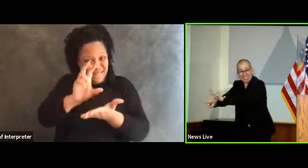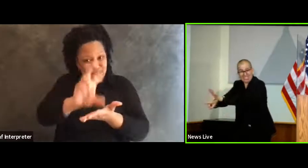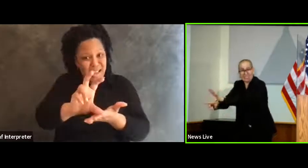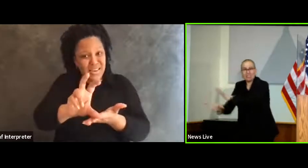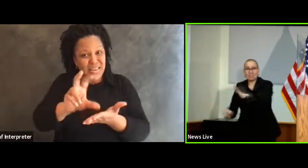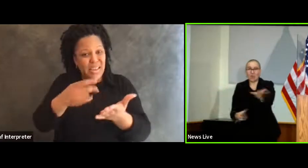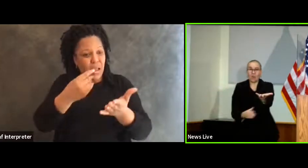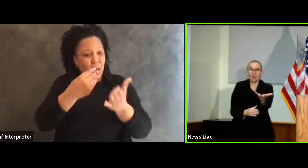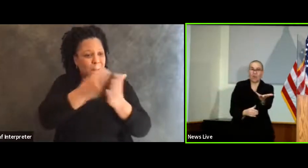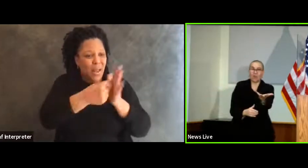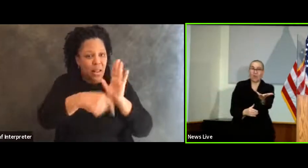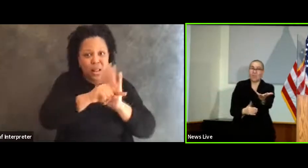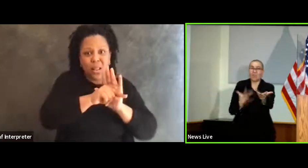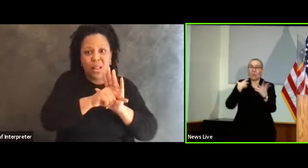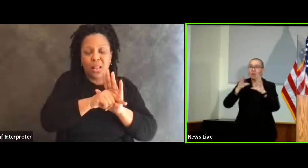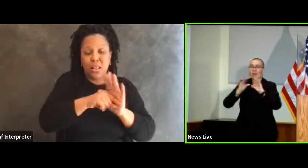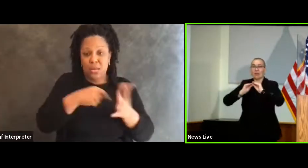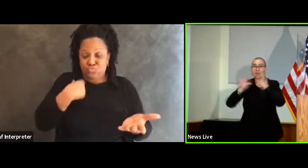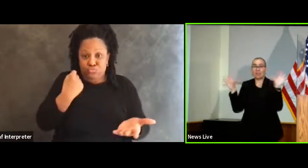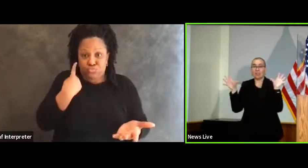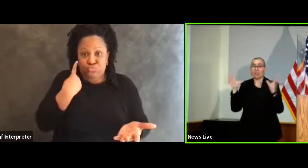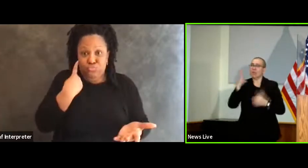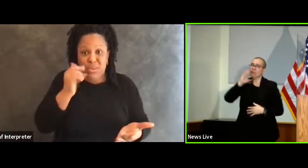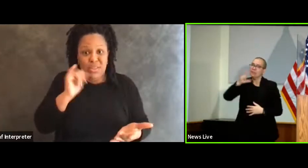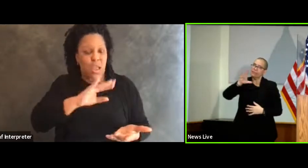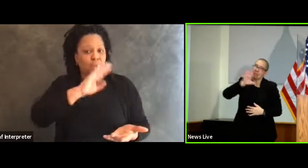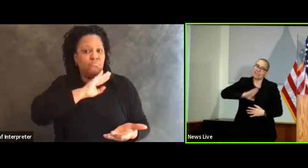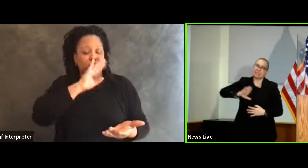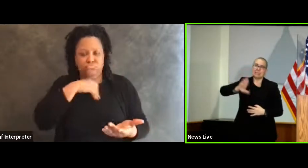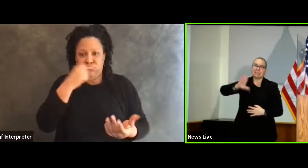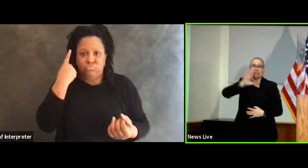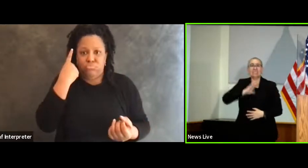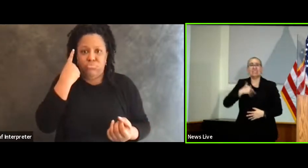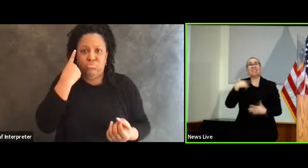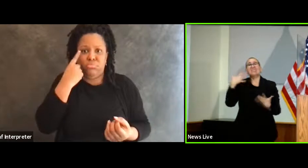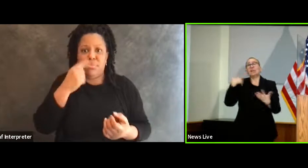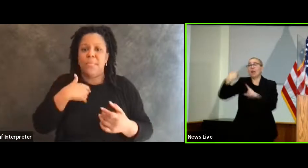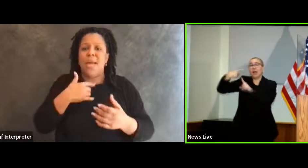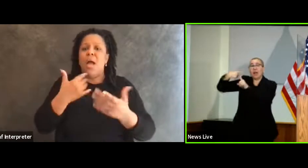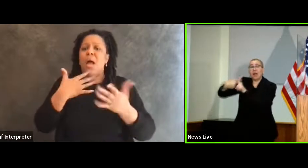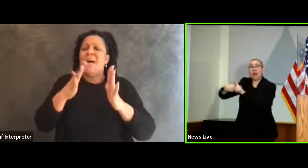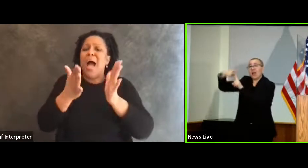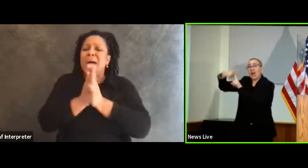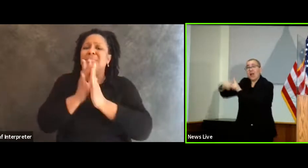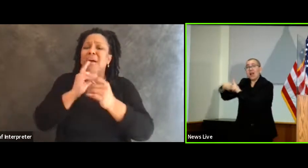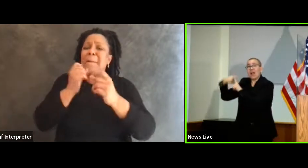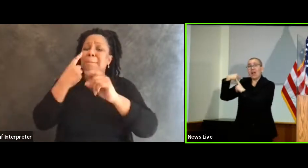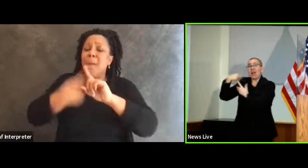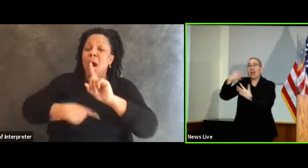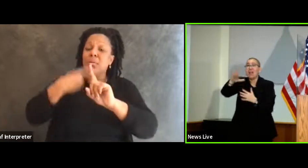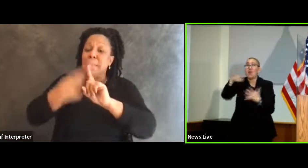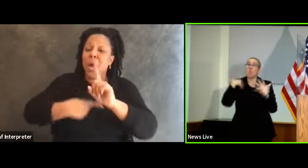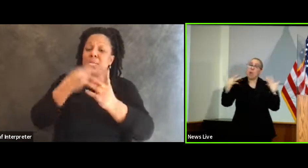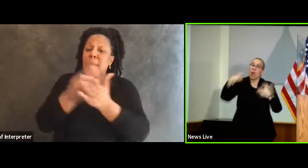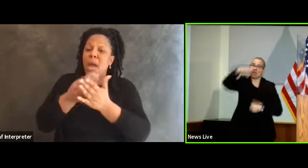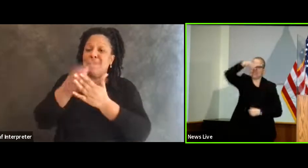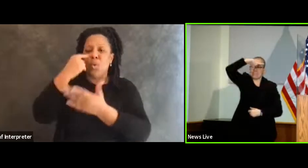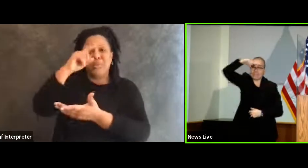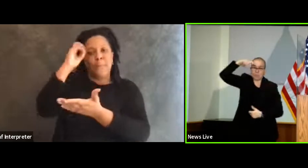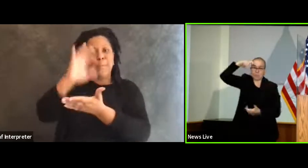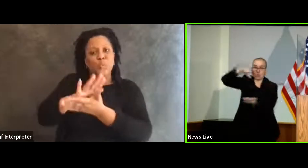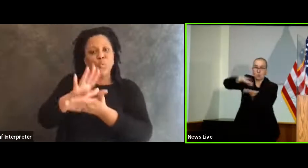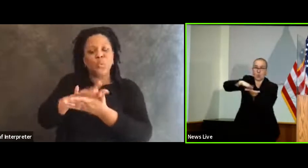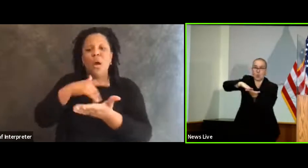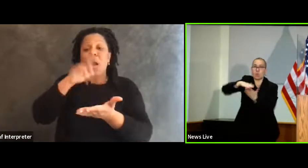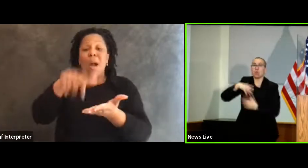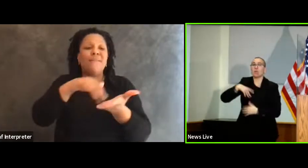I clearly understood their frustration because I've been asking for months to fund summer school so that we don't have to start giving teacher layoff notices. Oh no, nothing